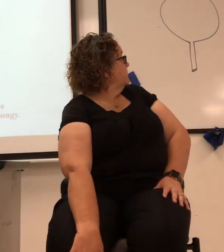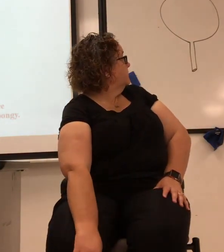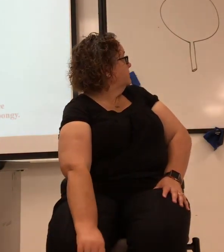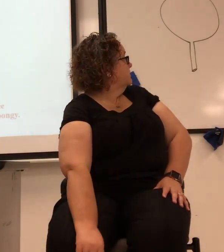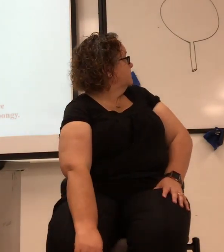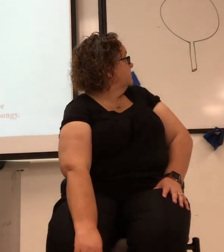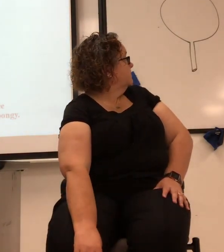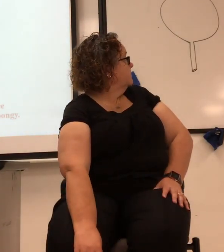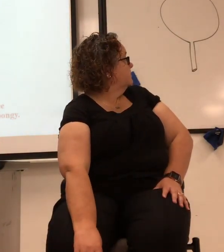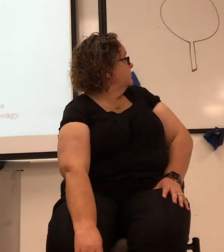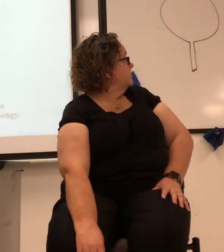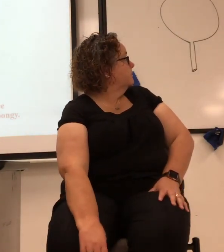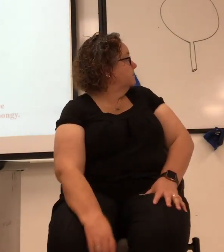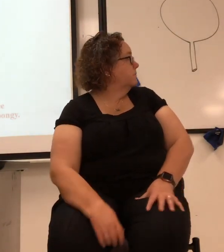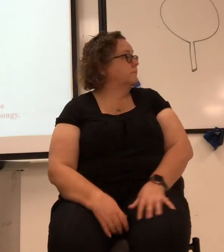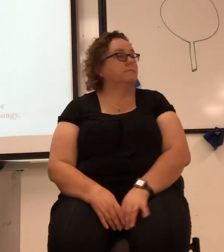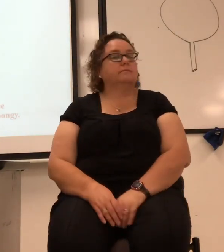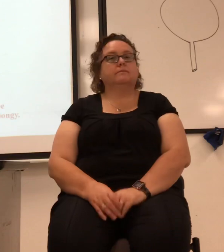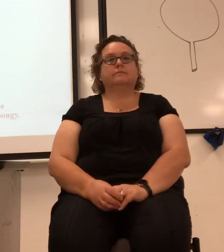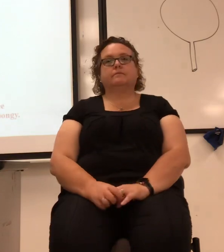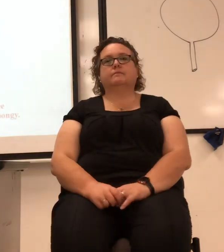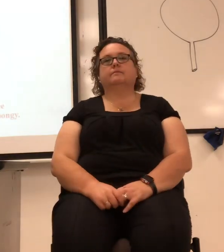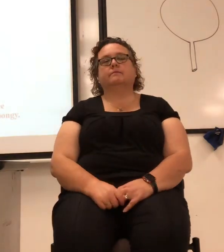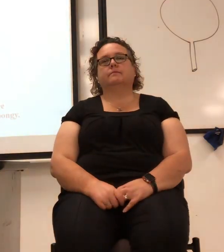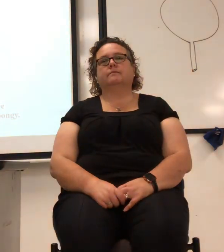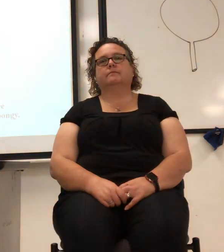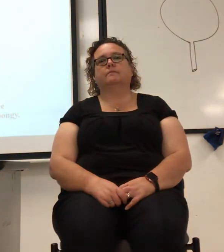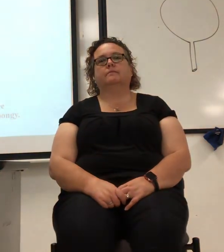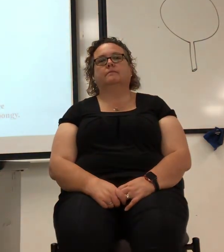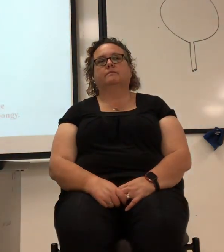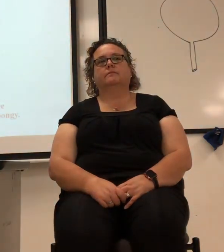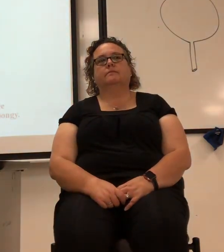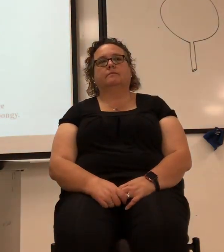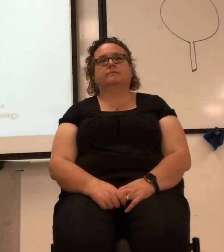Contracts to void bladder.